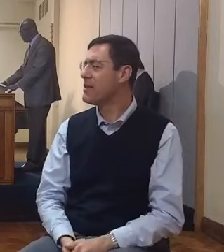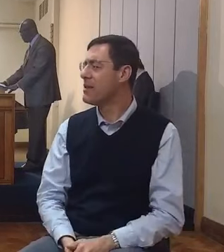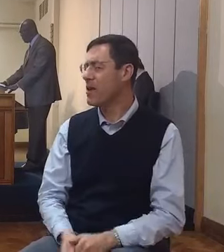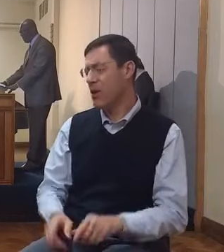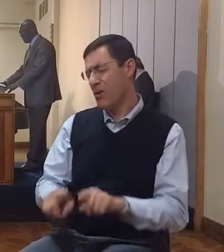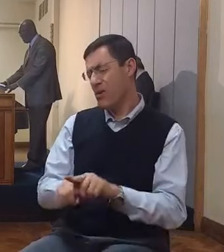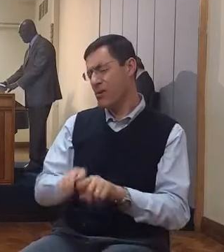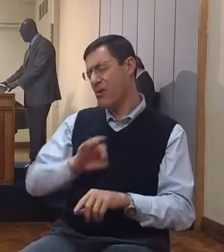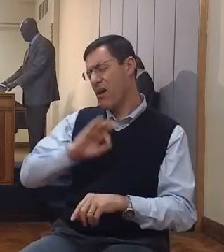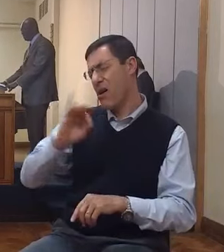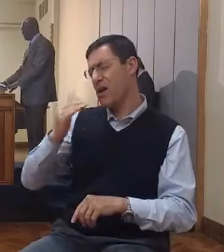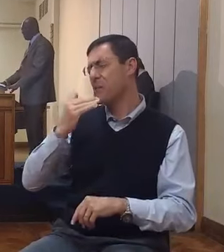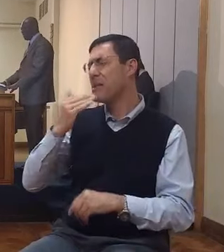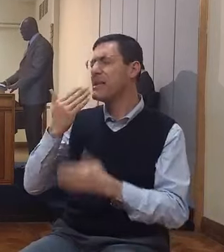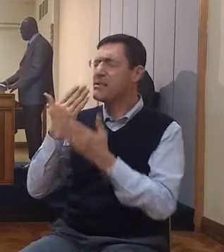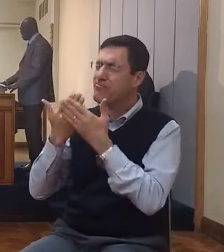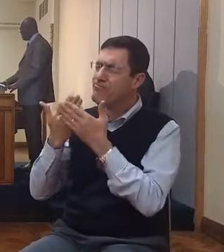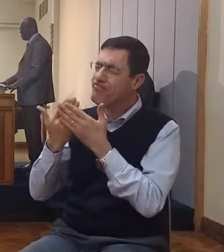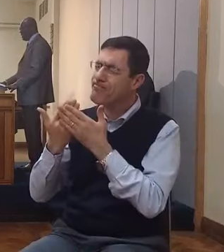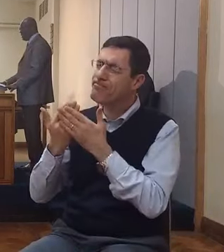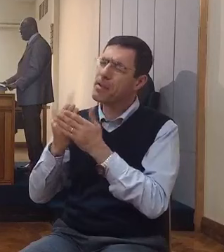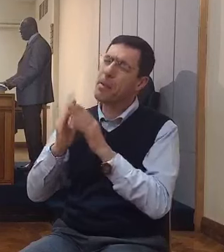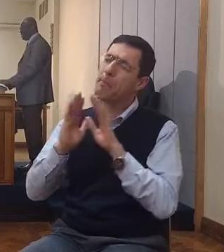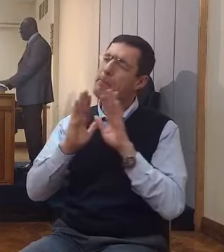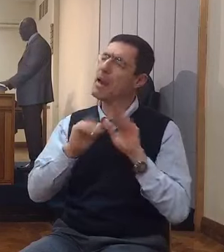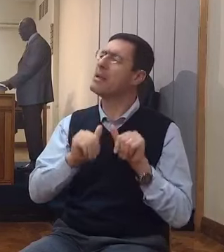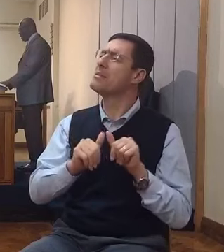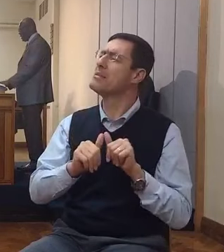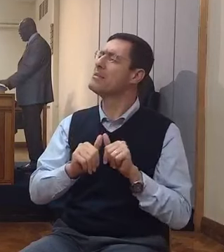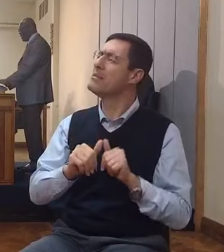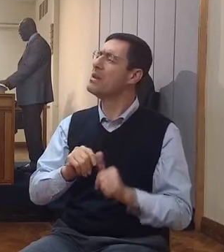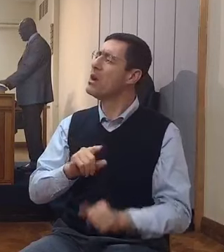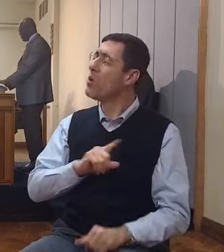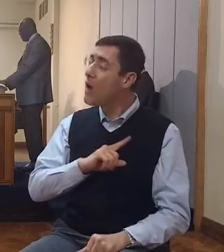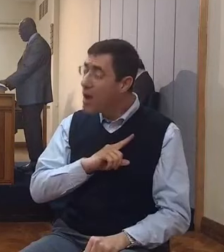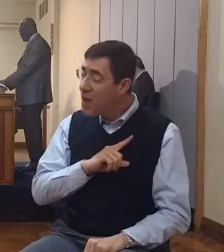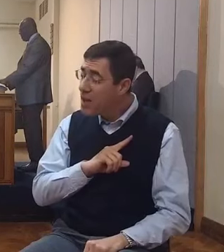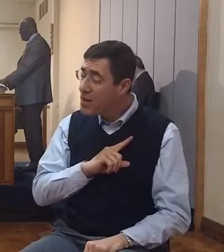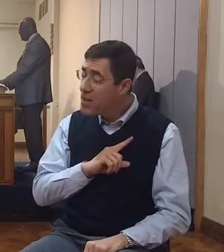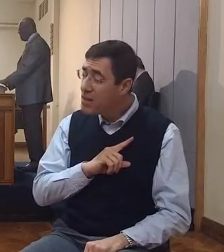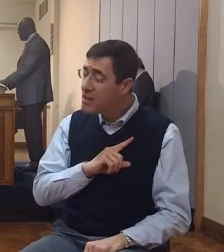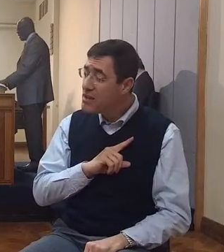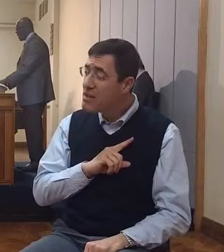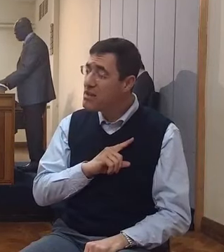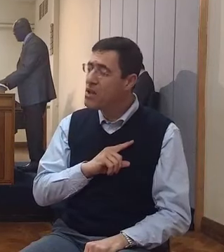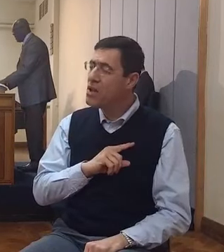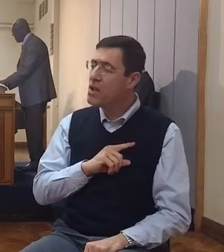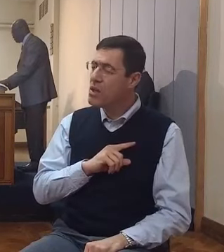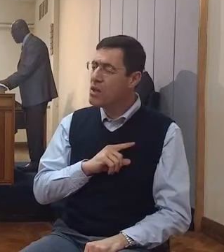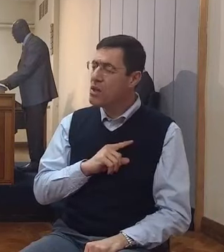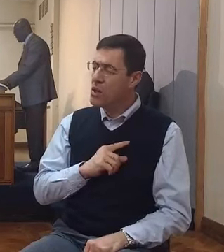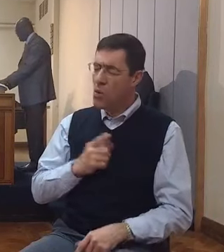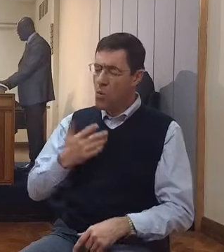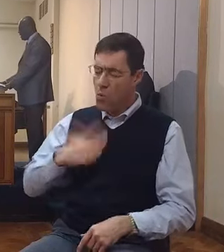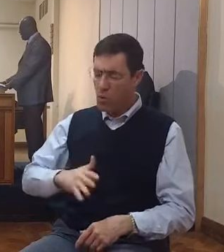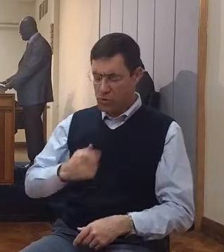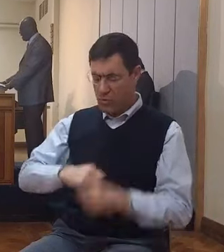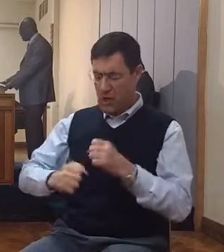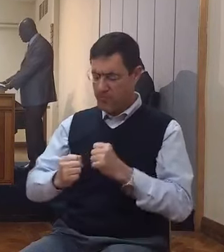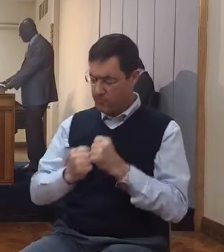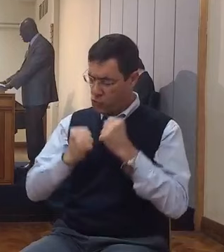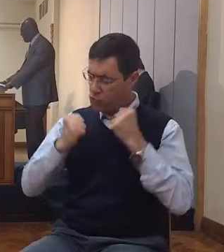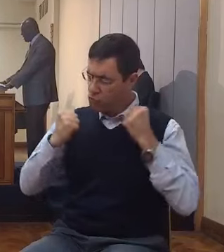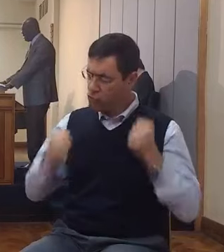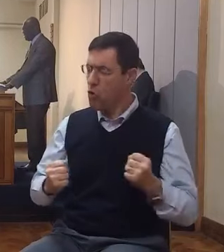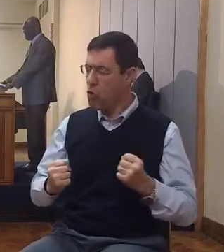thee, O Lord our God, that we may be, O Lord, as it were, a force to be reckoned within the world and in